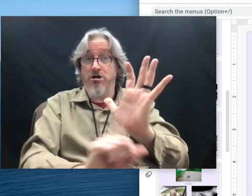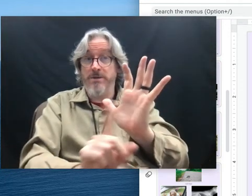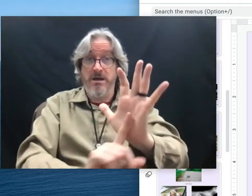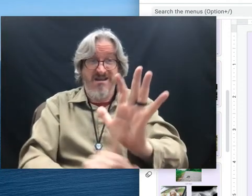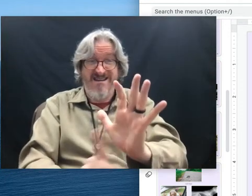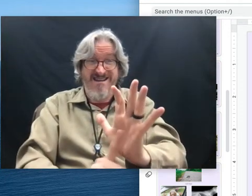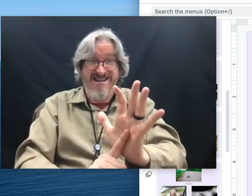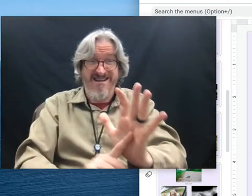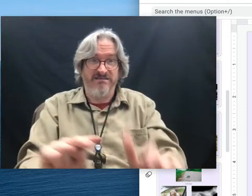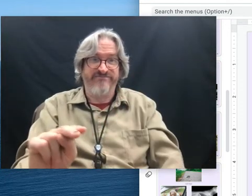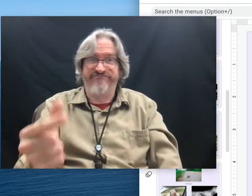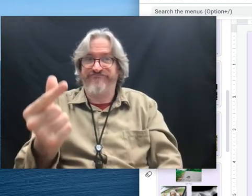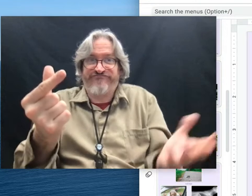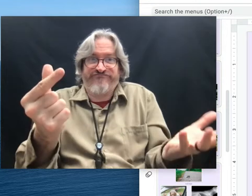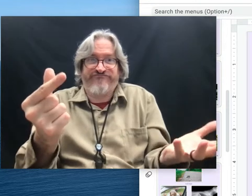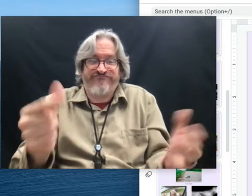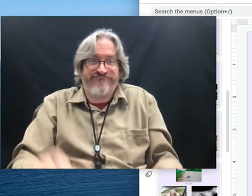alarm.